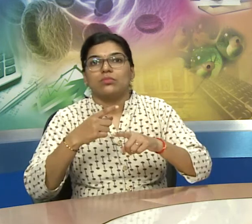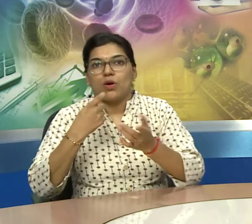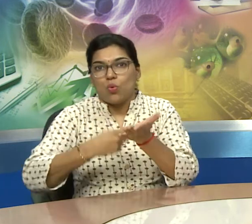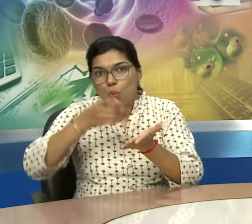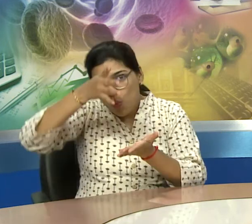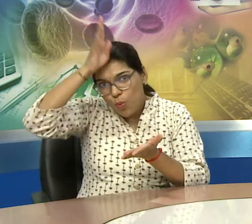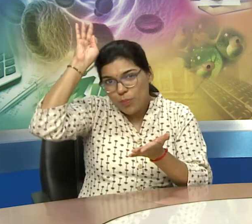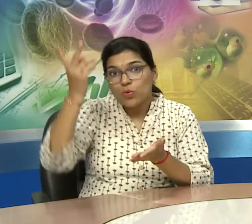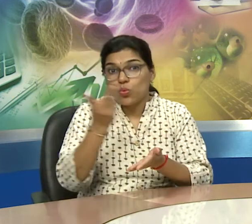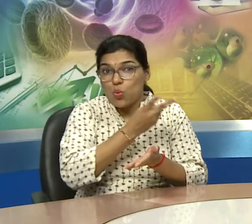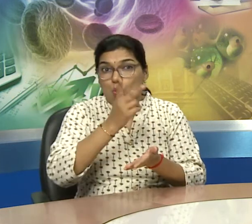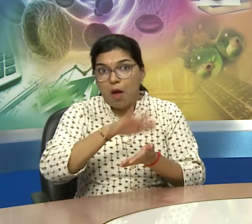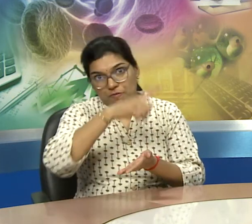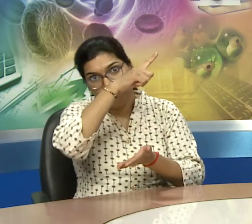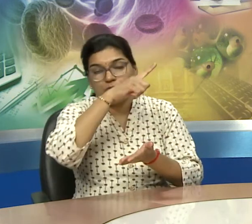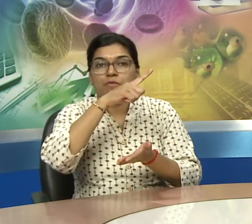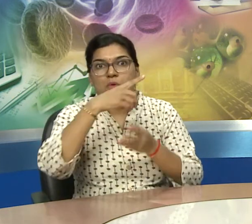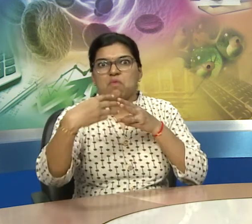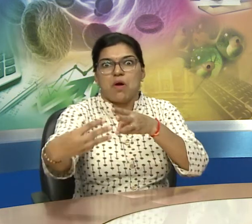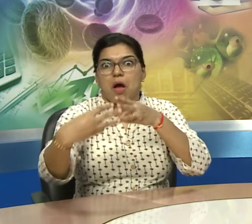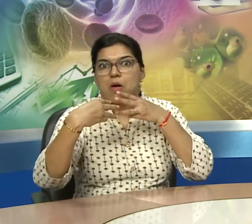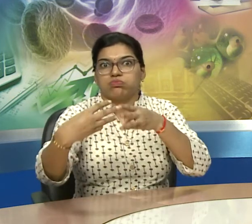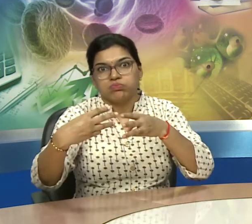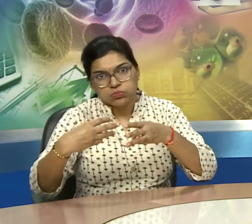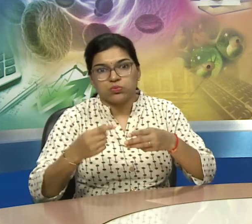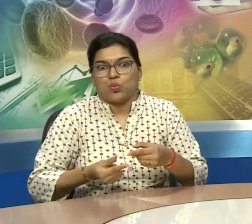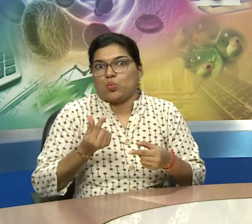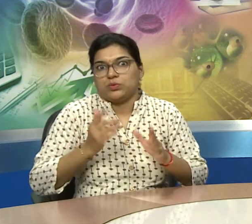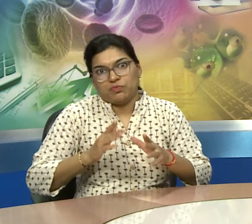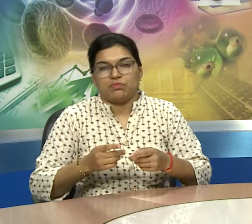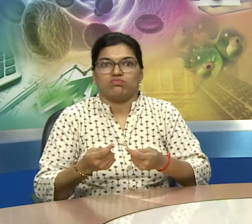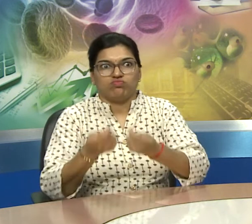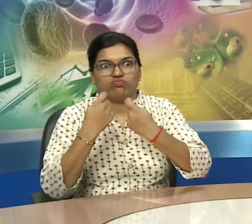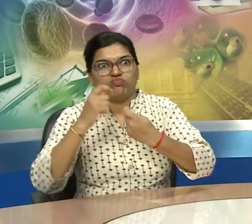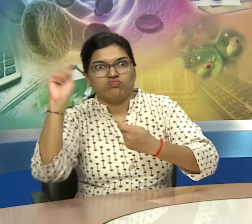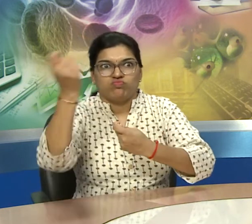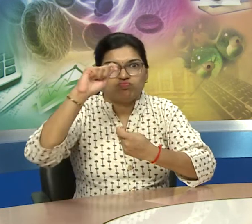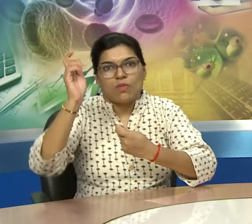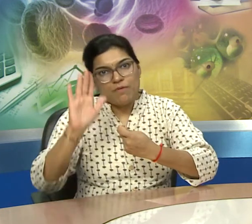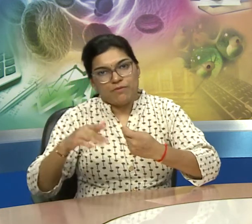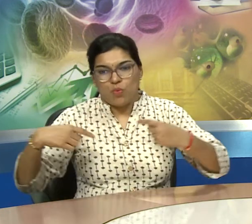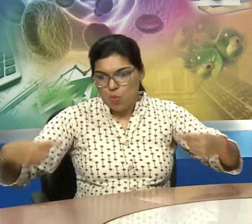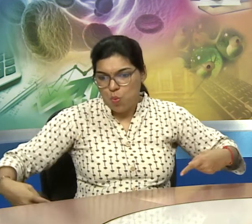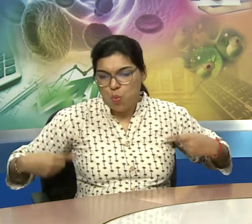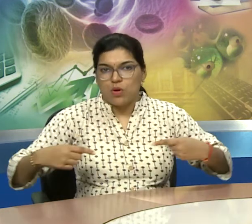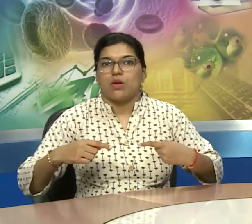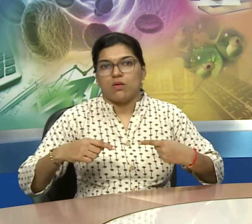And Greece and Roman were the place. They used them when fighting wars.